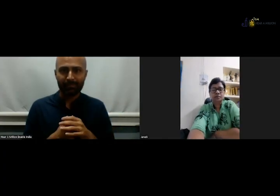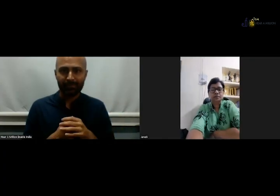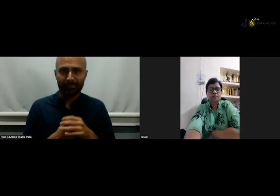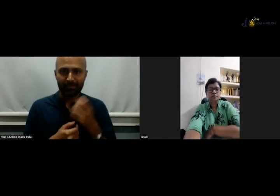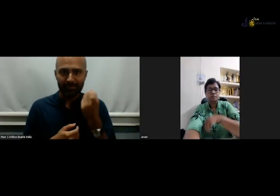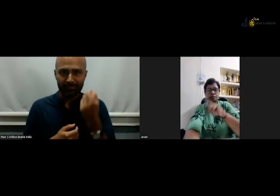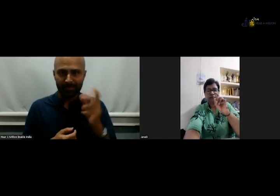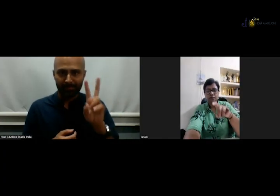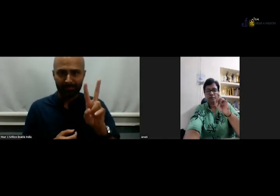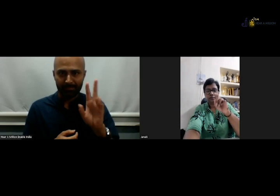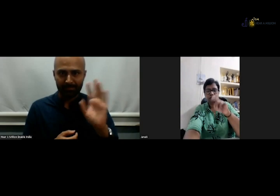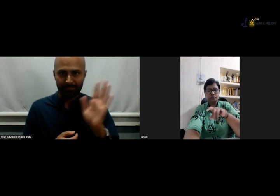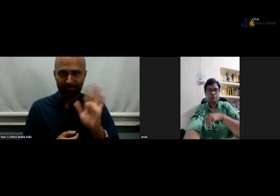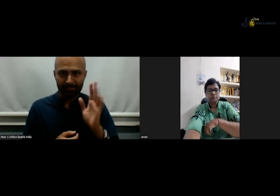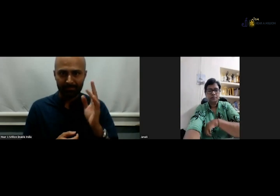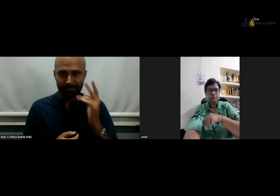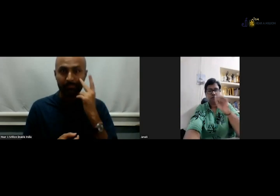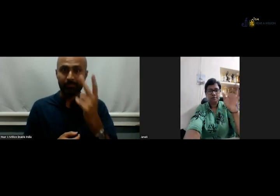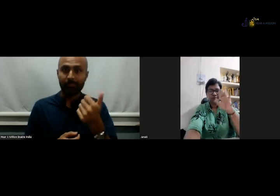Okay.